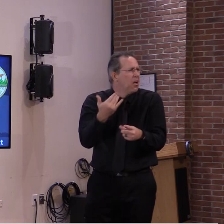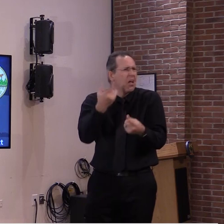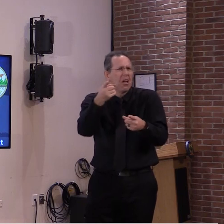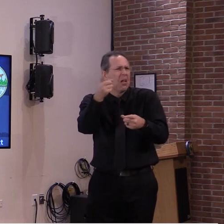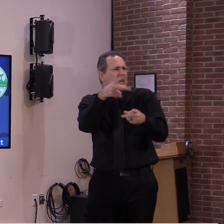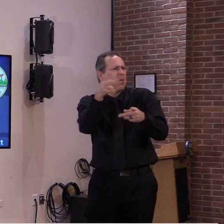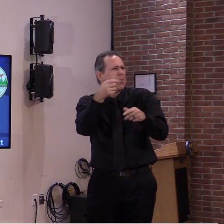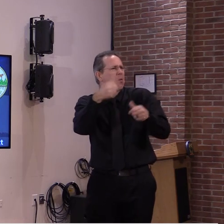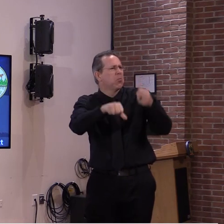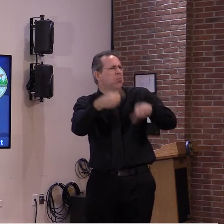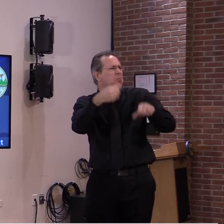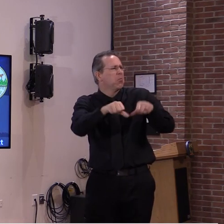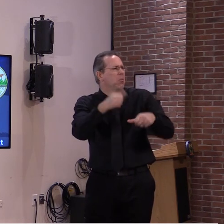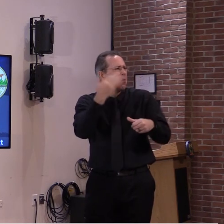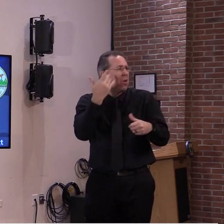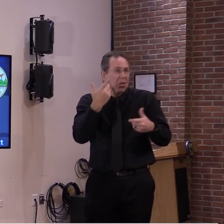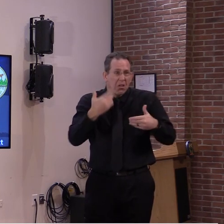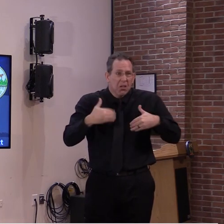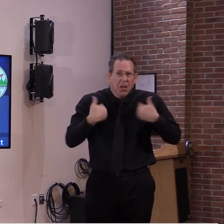be refusing the